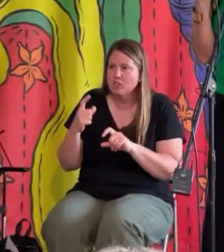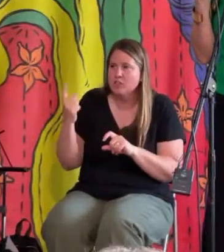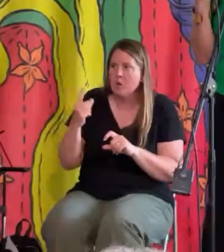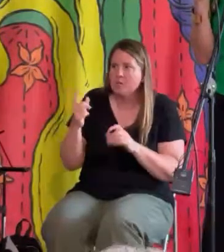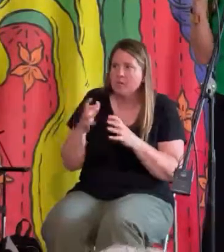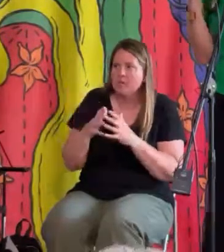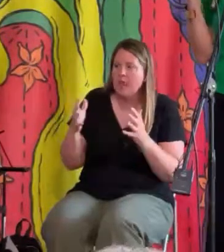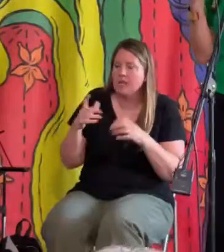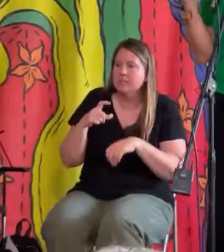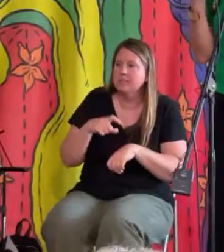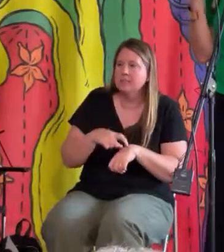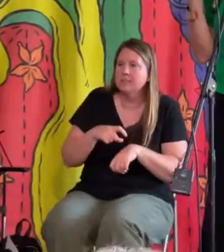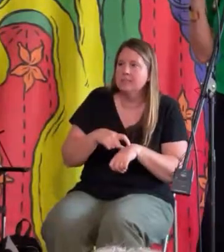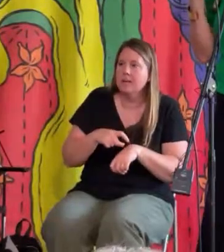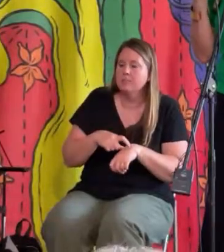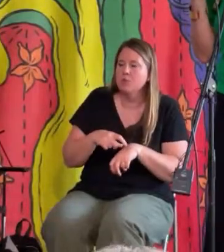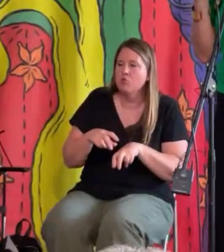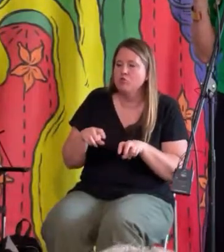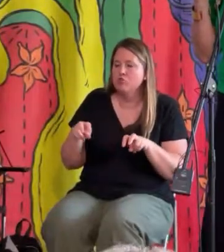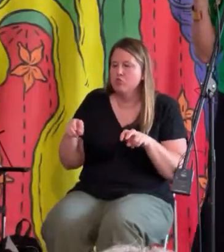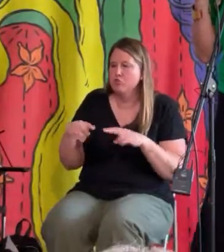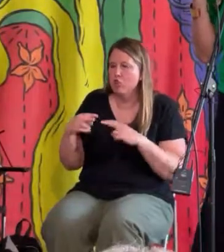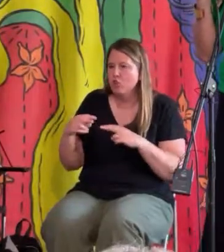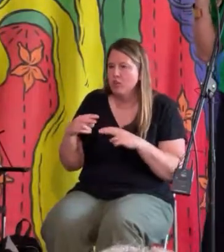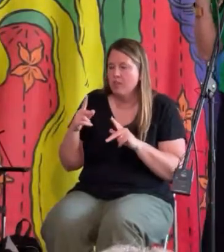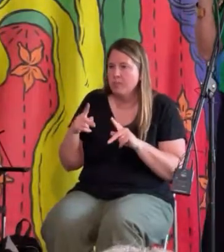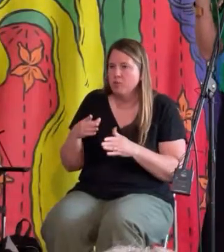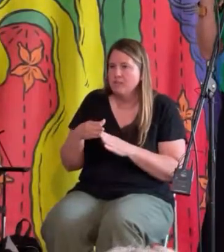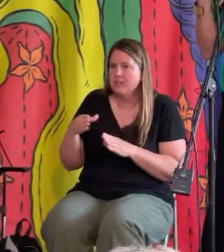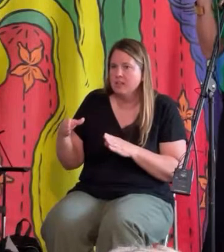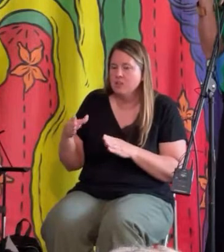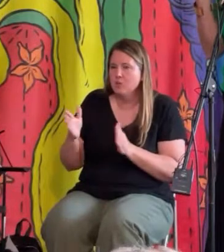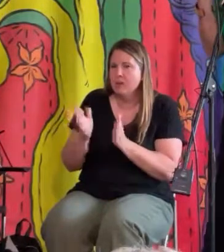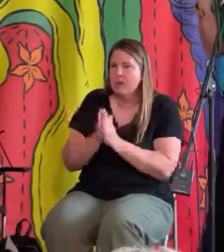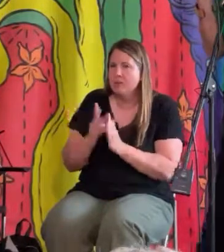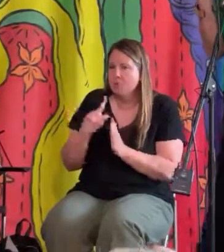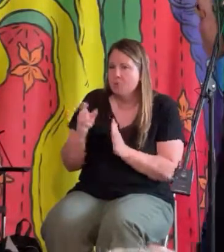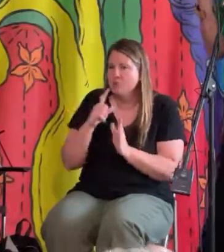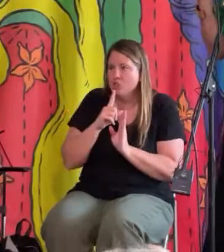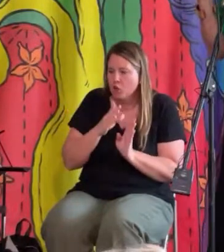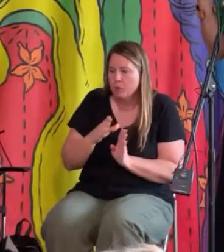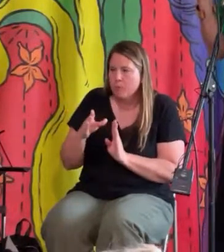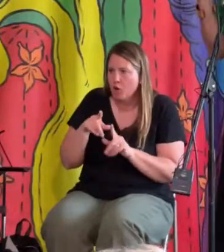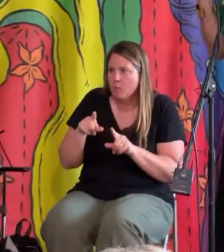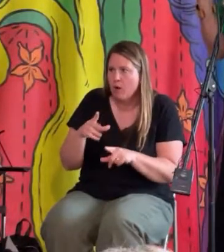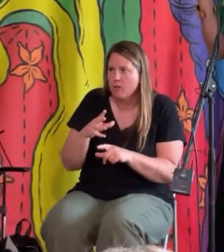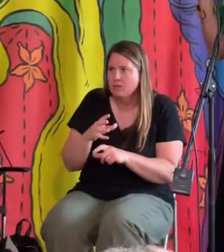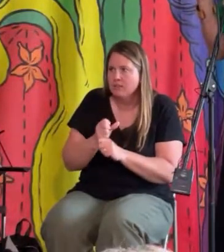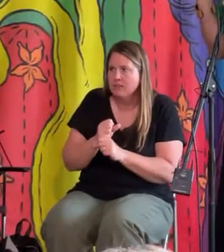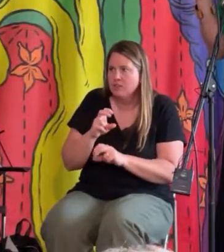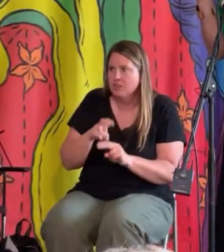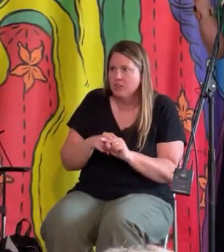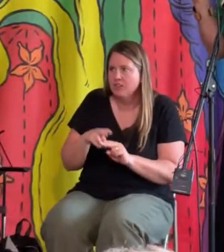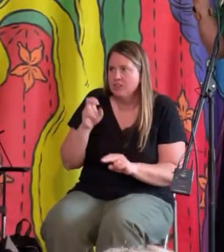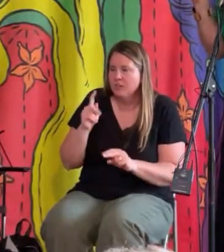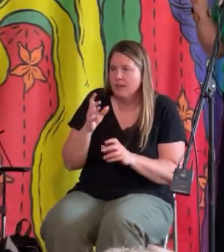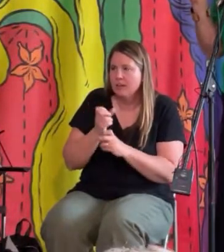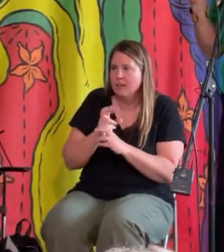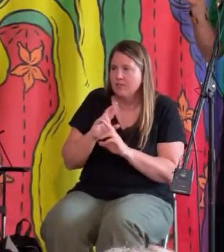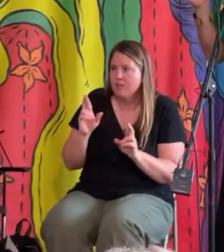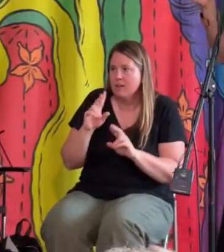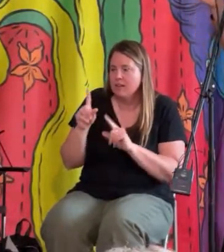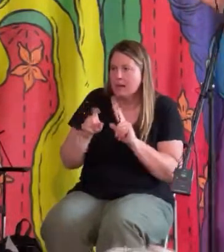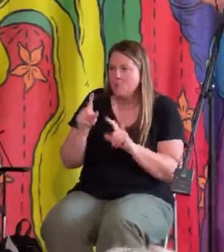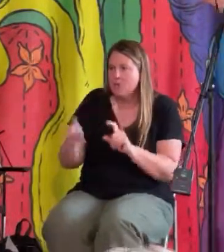like lots of time. So turn to the person next to you and ask a question so you're preparing while I get chairs, okay? And get ready to ask